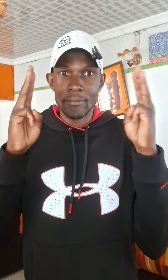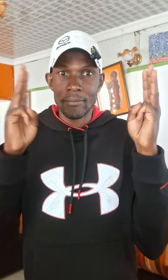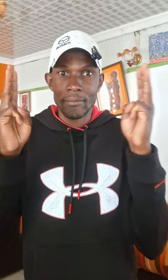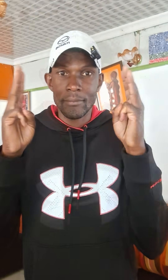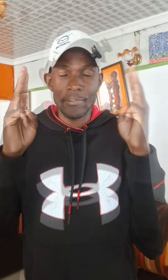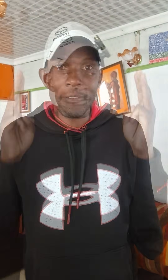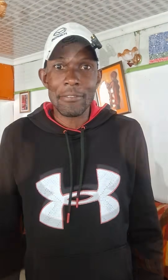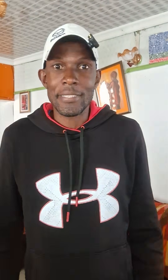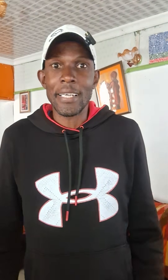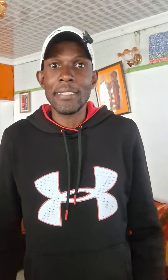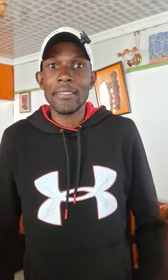Then we have sun,